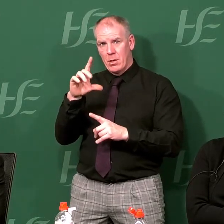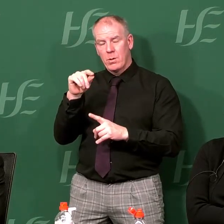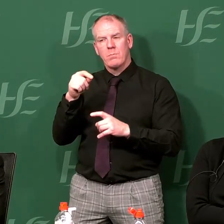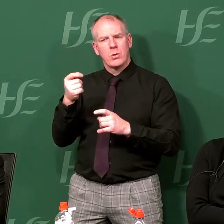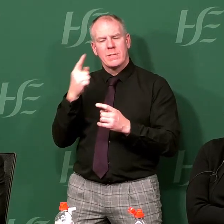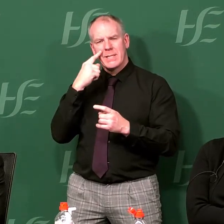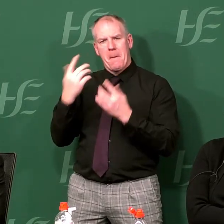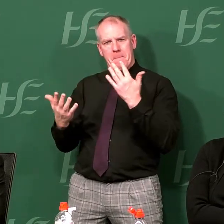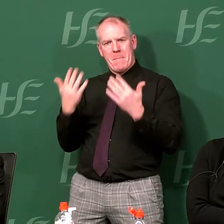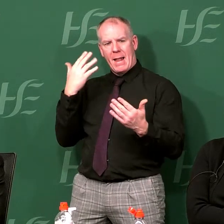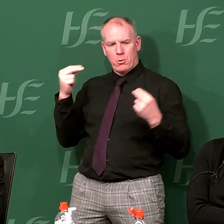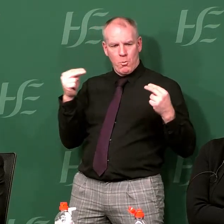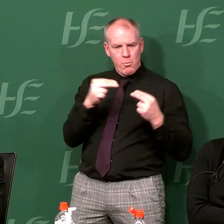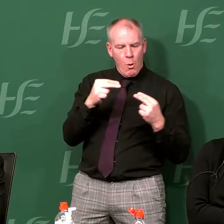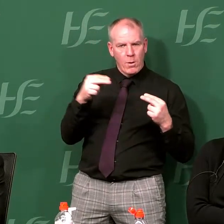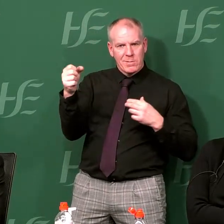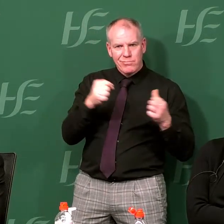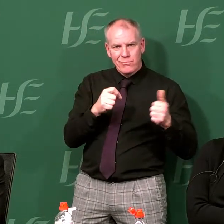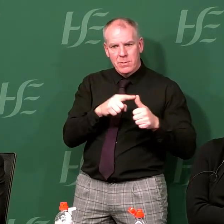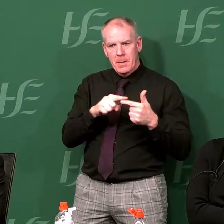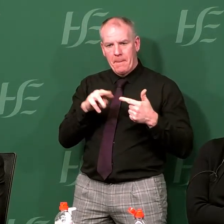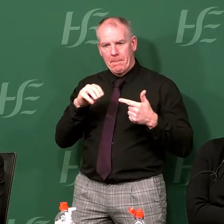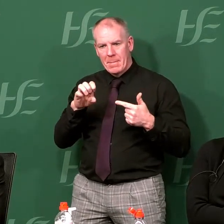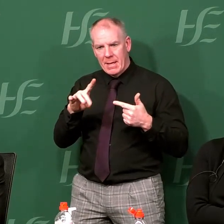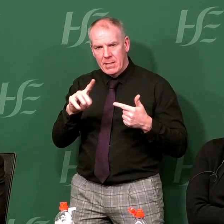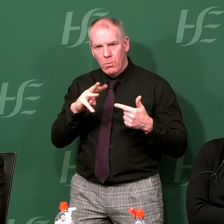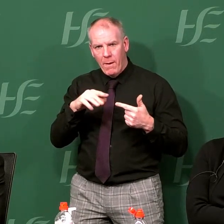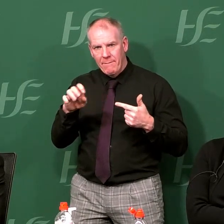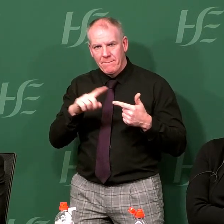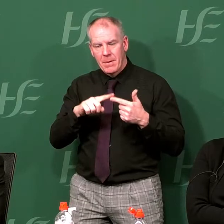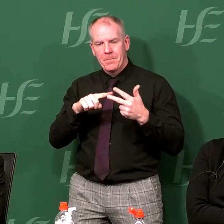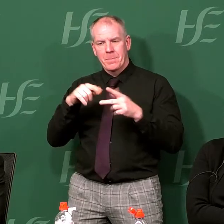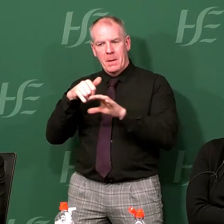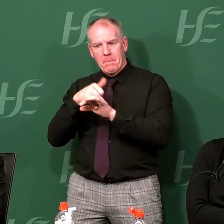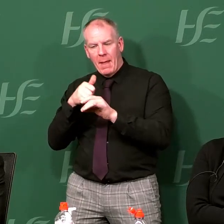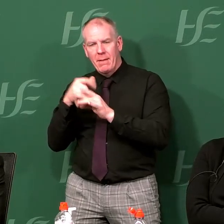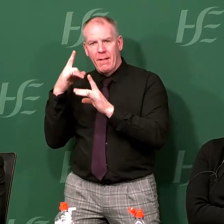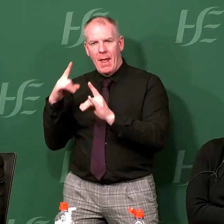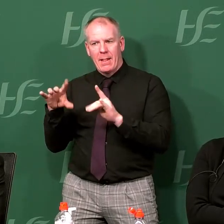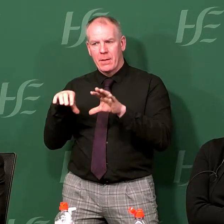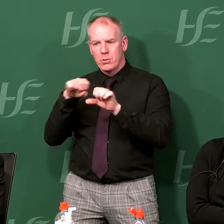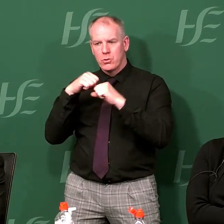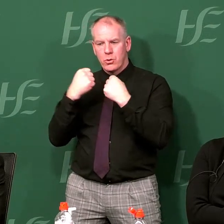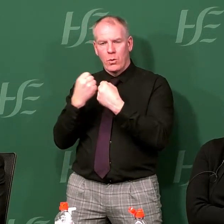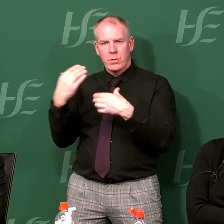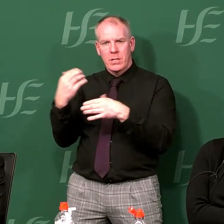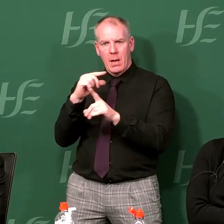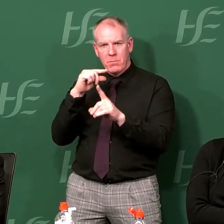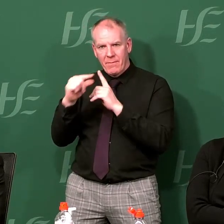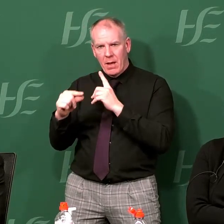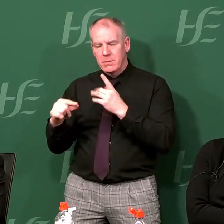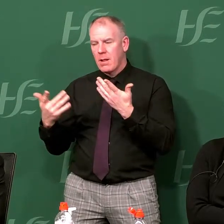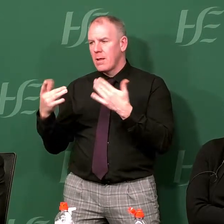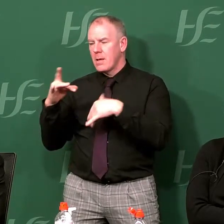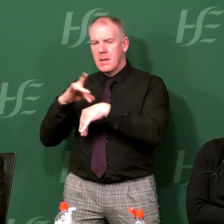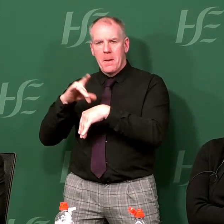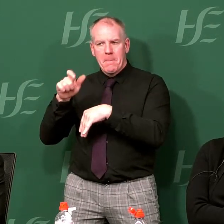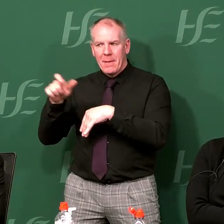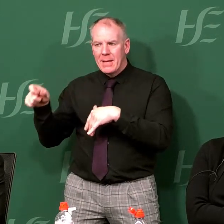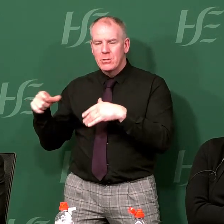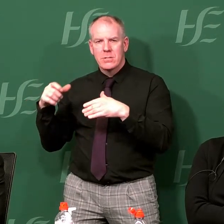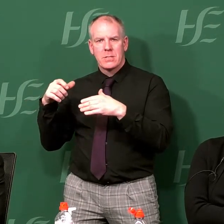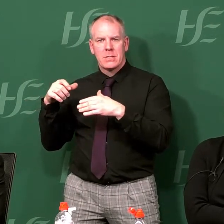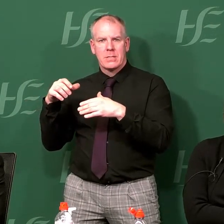breakdown across nursing, midwives, medical, health and social care professionals, patient and client care